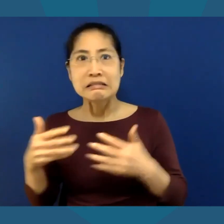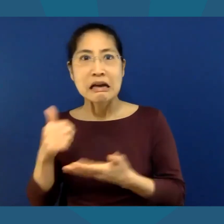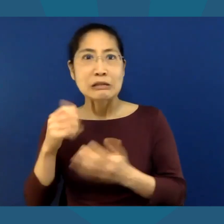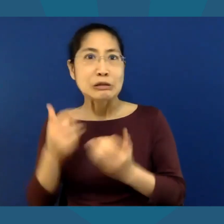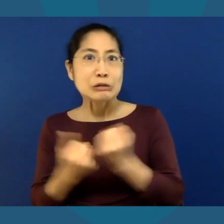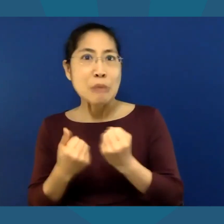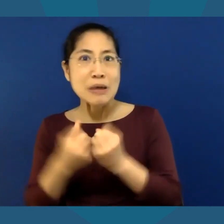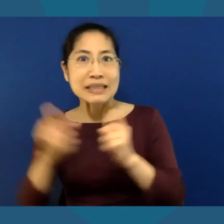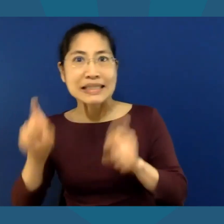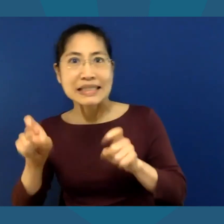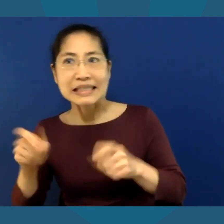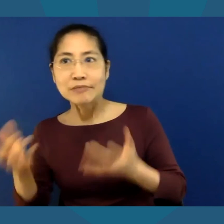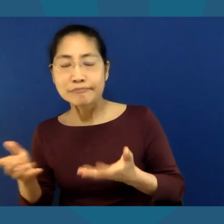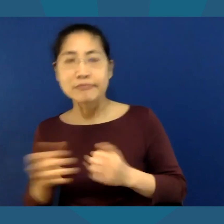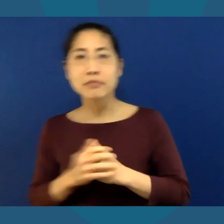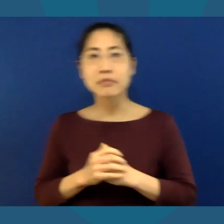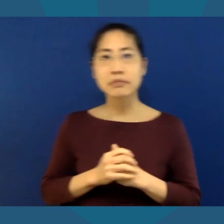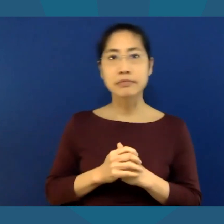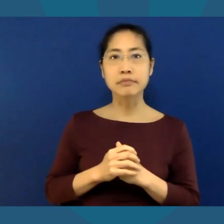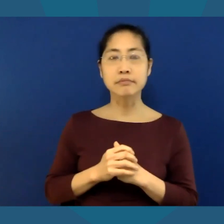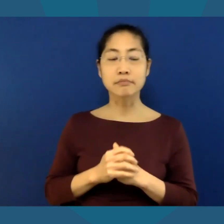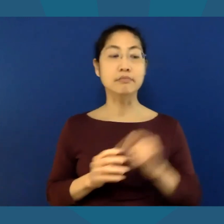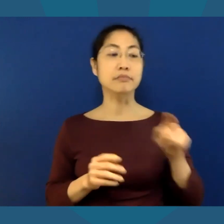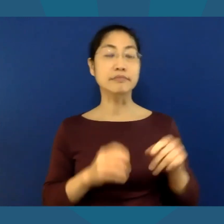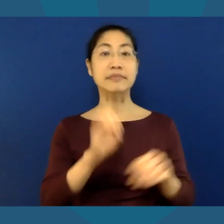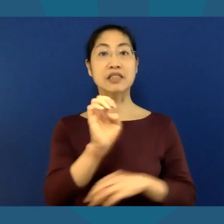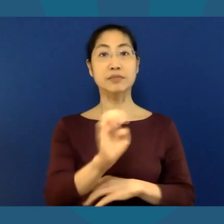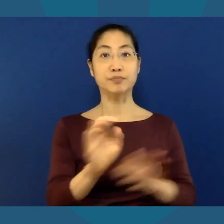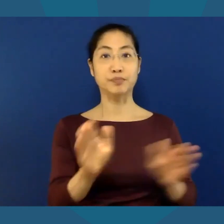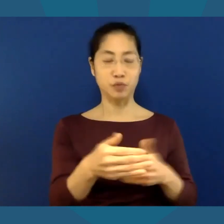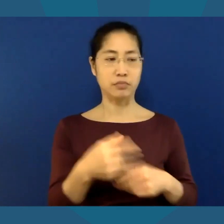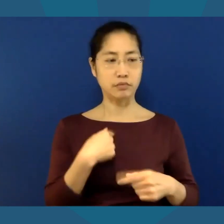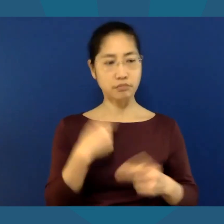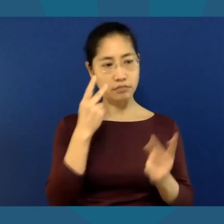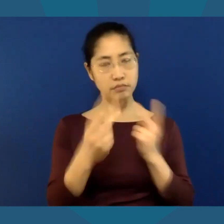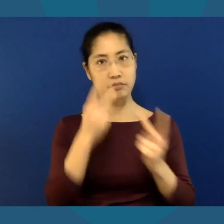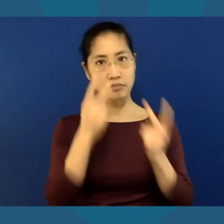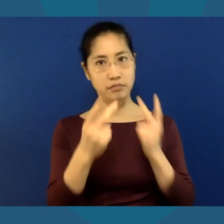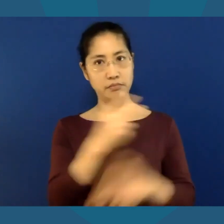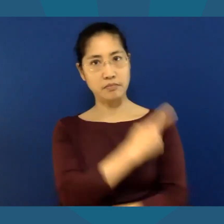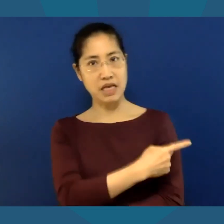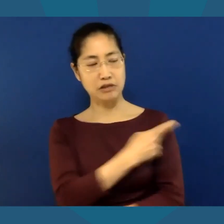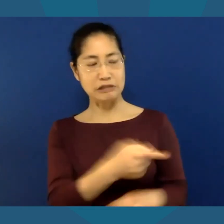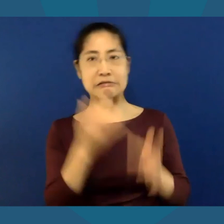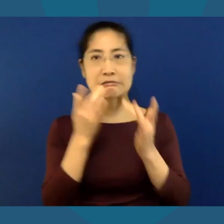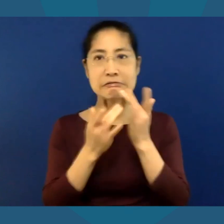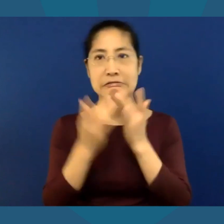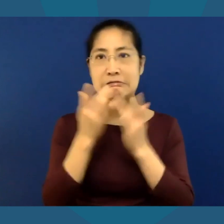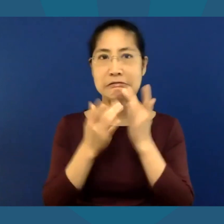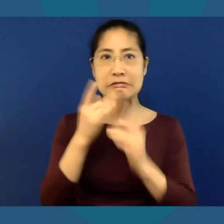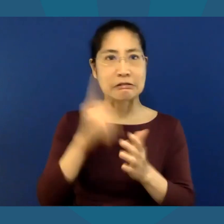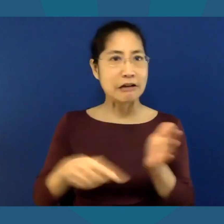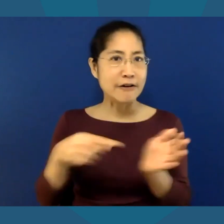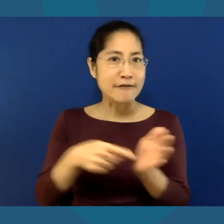In emergency rooms, I saw patients who could not afford their insulin nor see